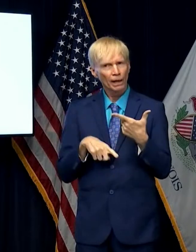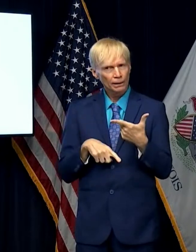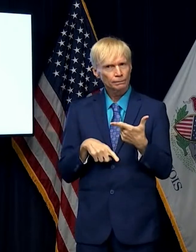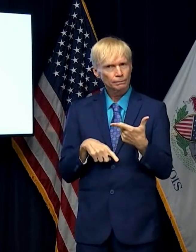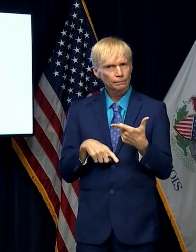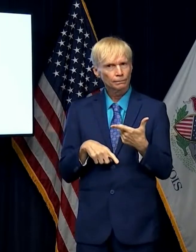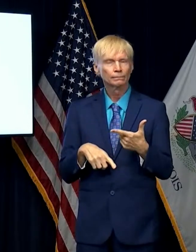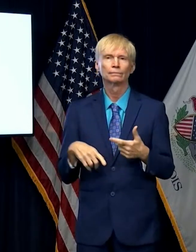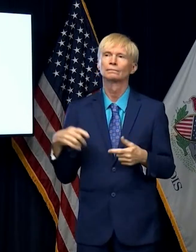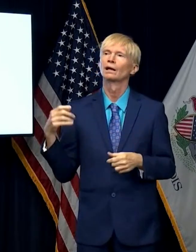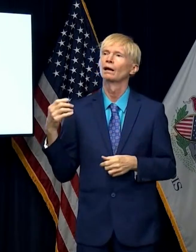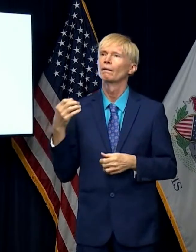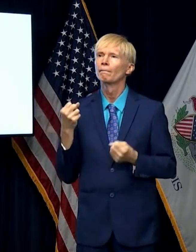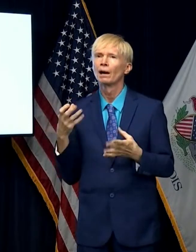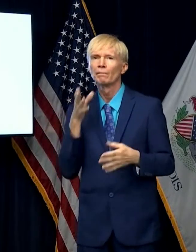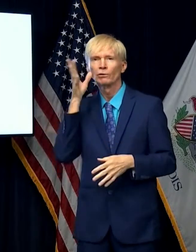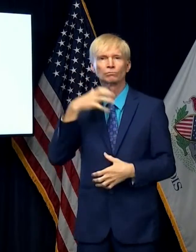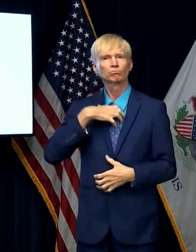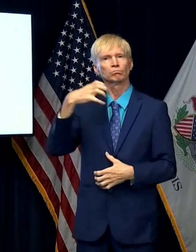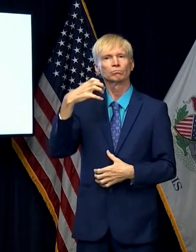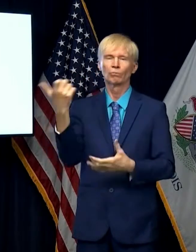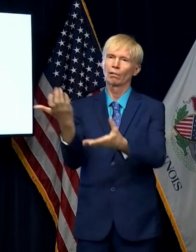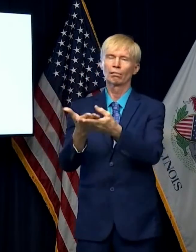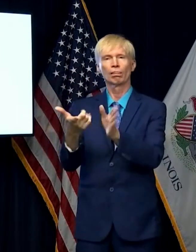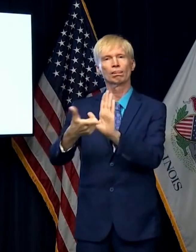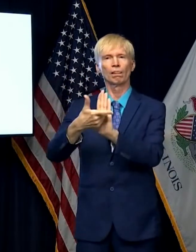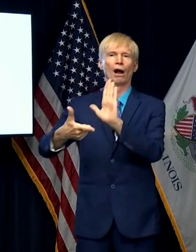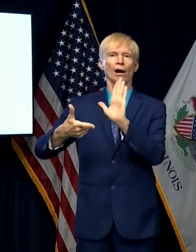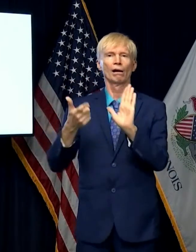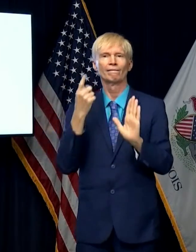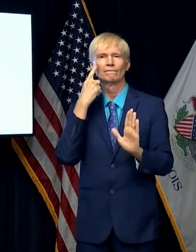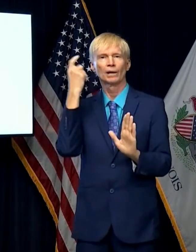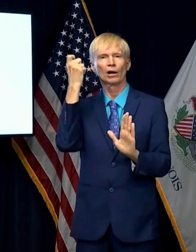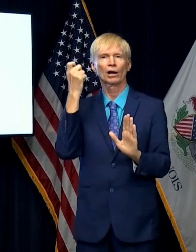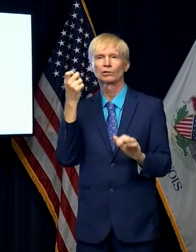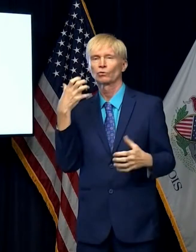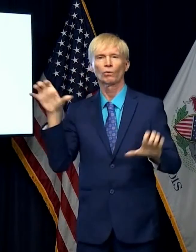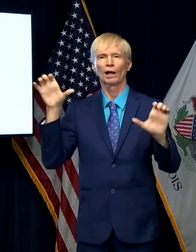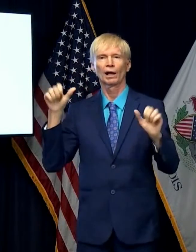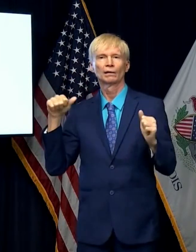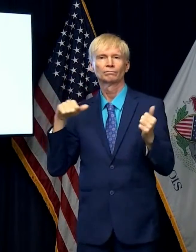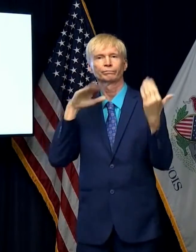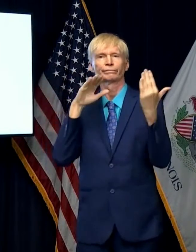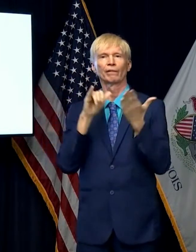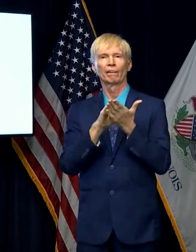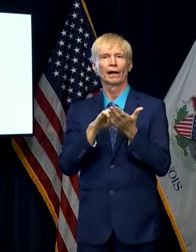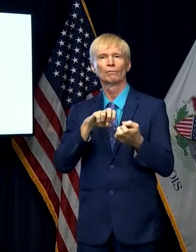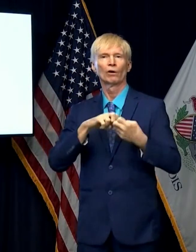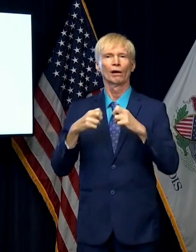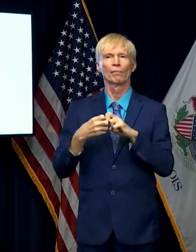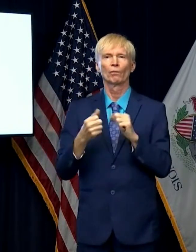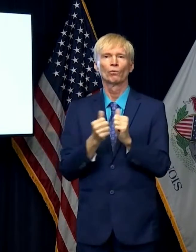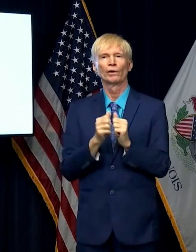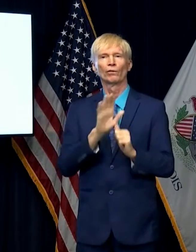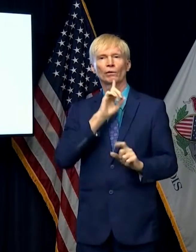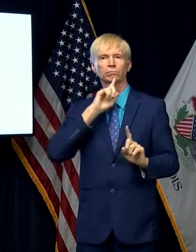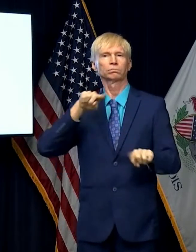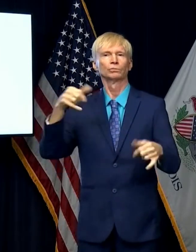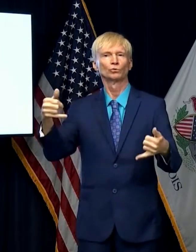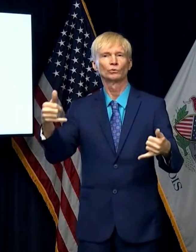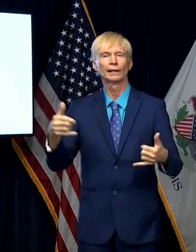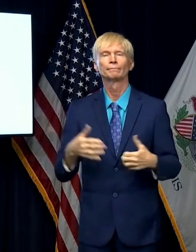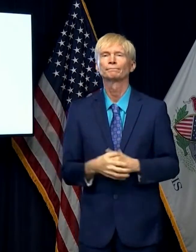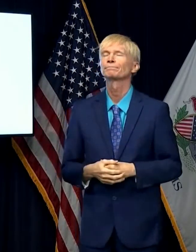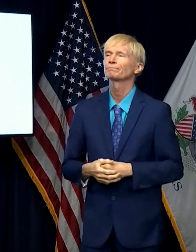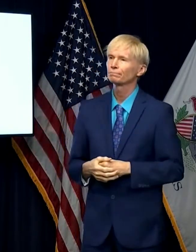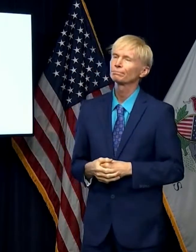maybe preparing to file lawsuits to challenge legal authority for this mandate. Can you address that? Sure. Well, first of all, there has